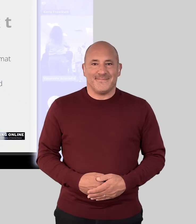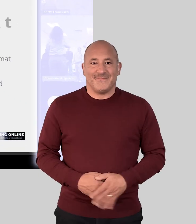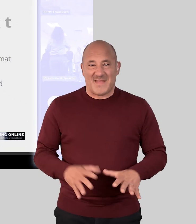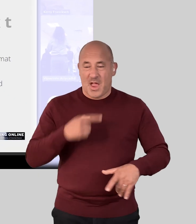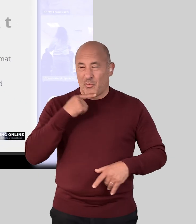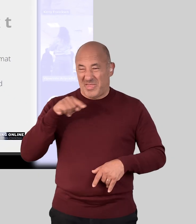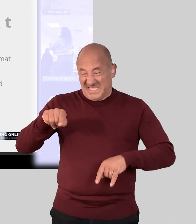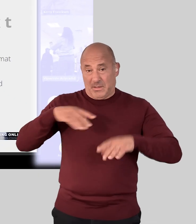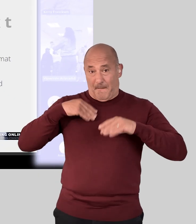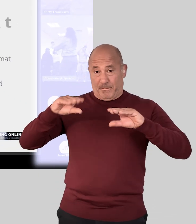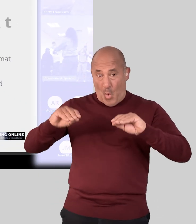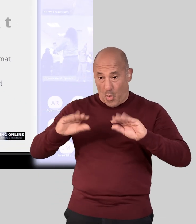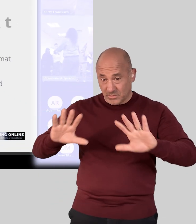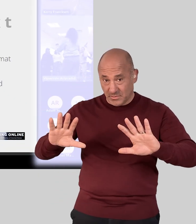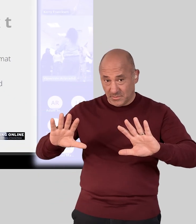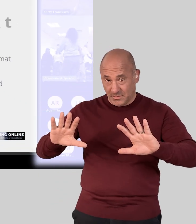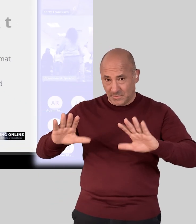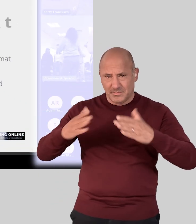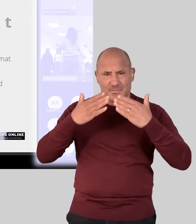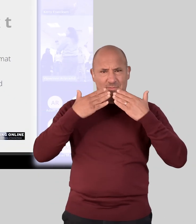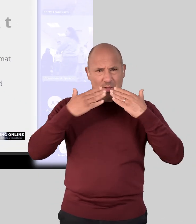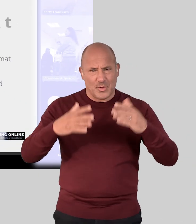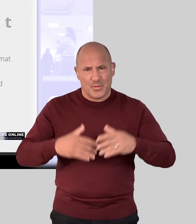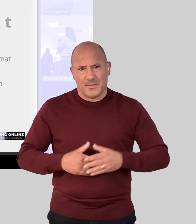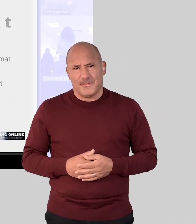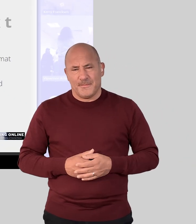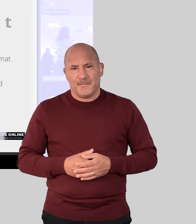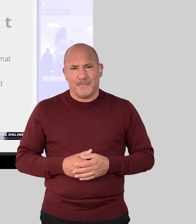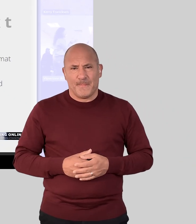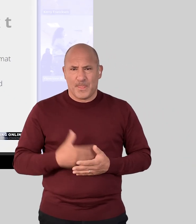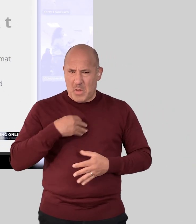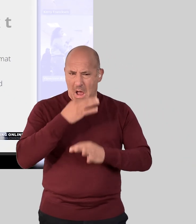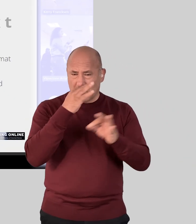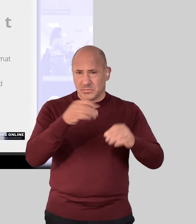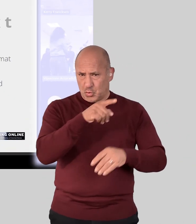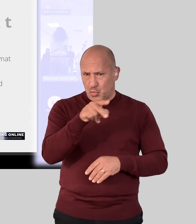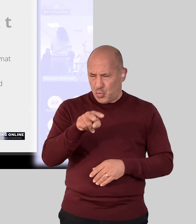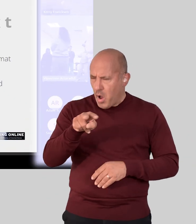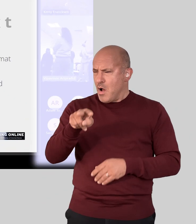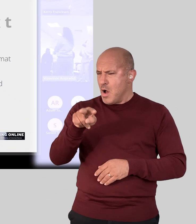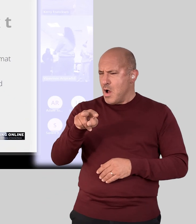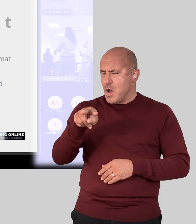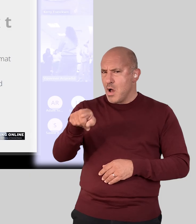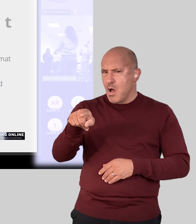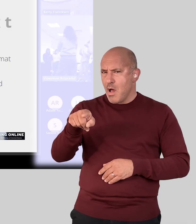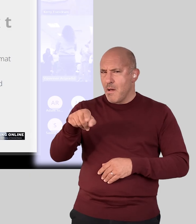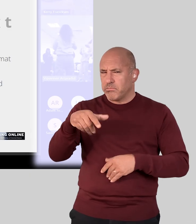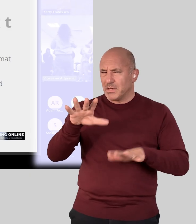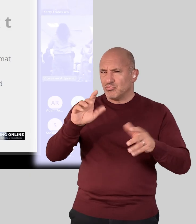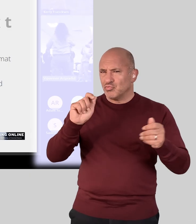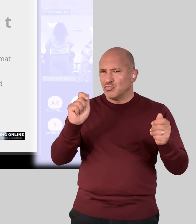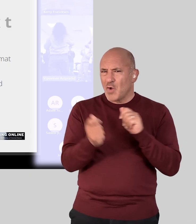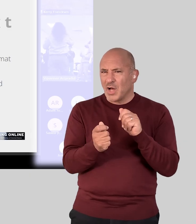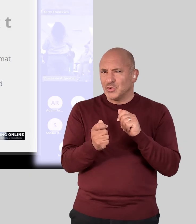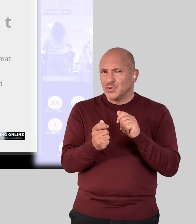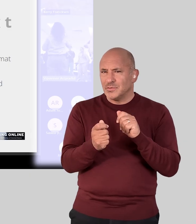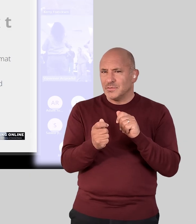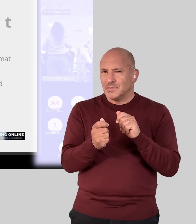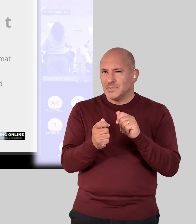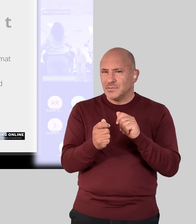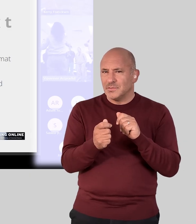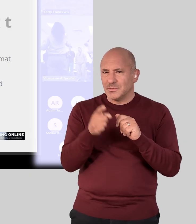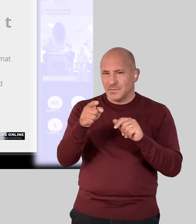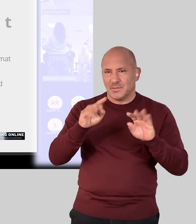I just want to pause in that moment. Thank you, everybody that have done that. Amazing. But I want